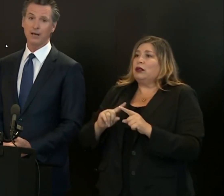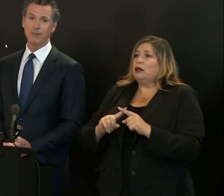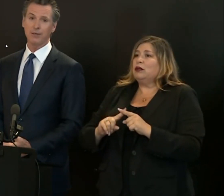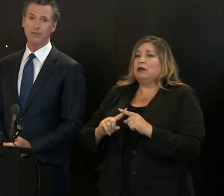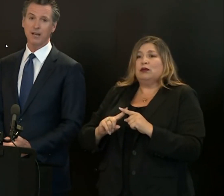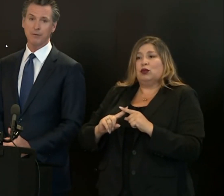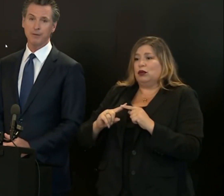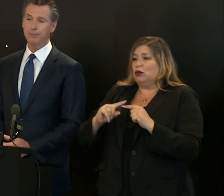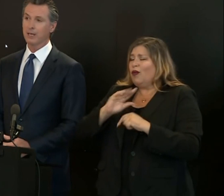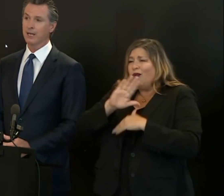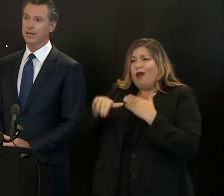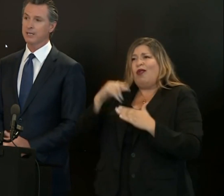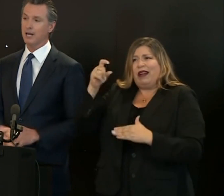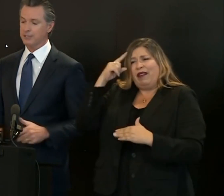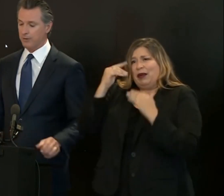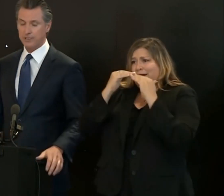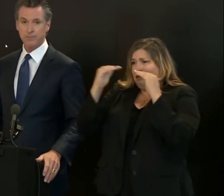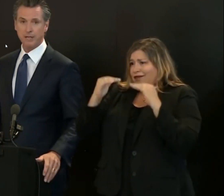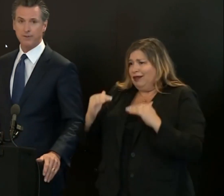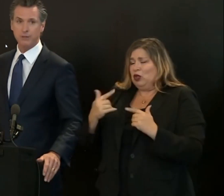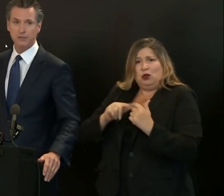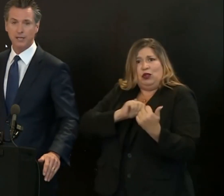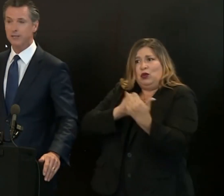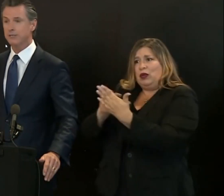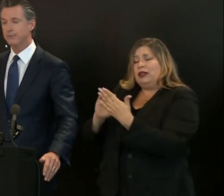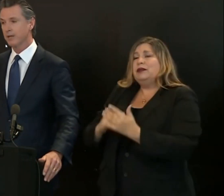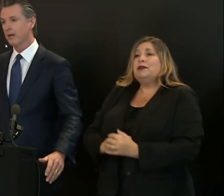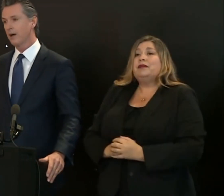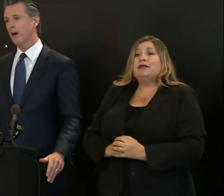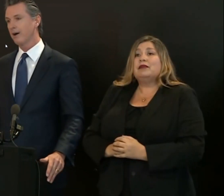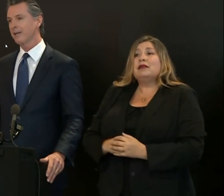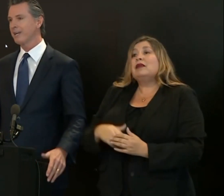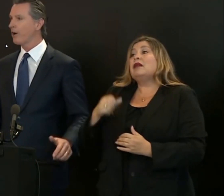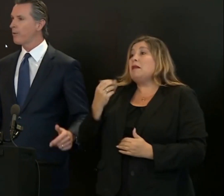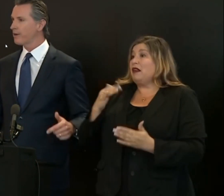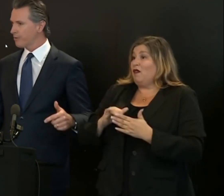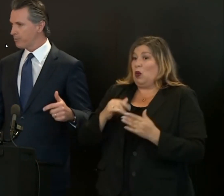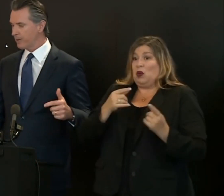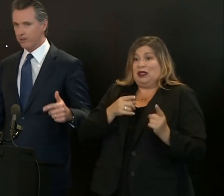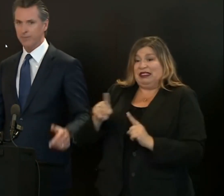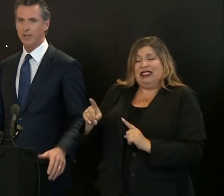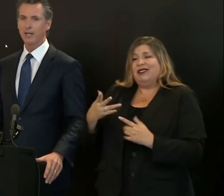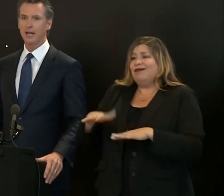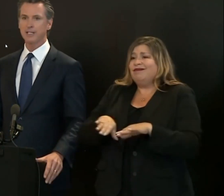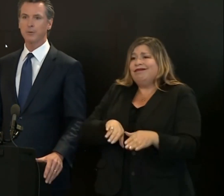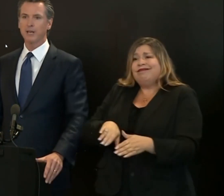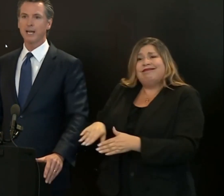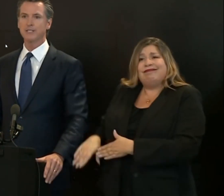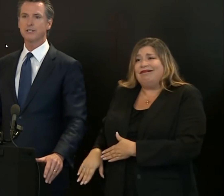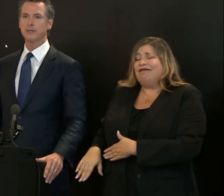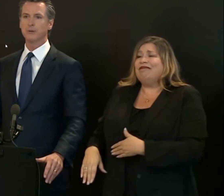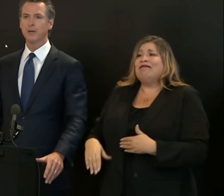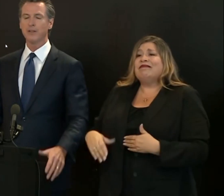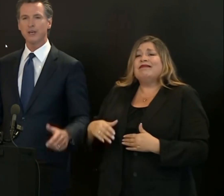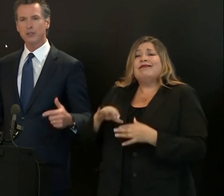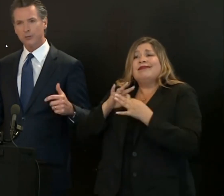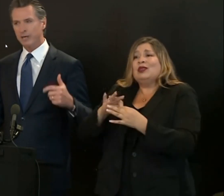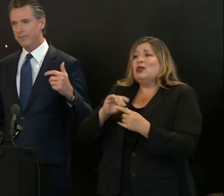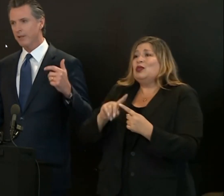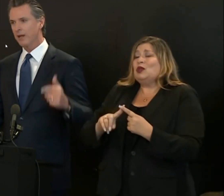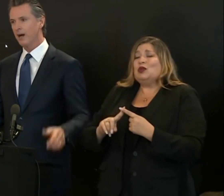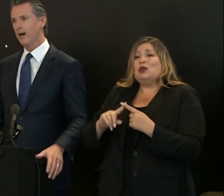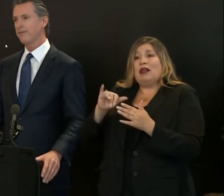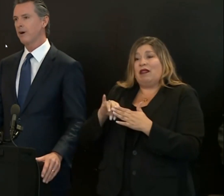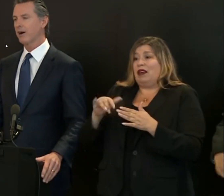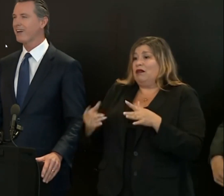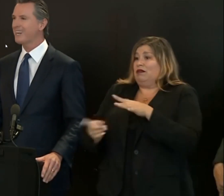people at all levels of government. And as a consequence, many of those things are in our rear view mirror as it relates to the